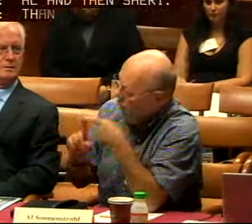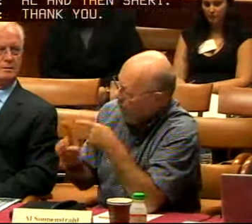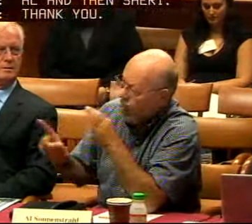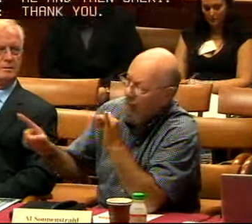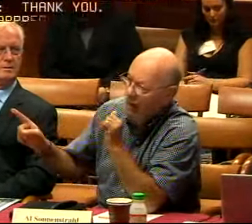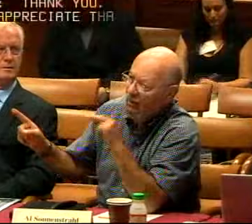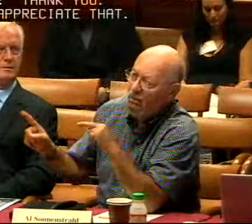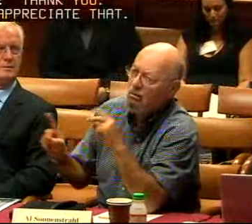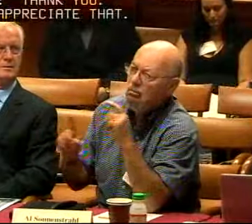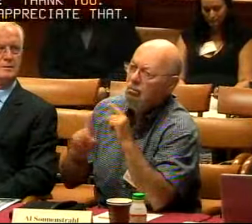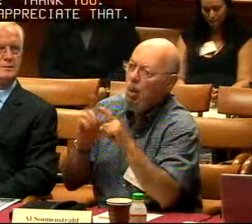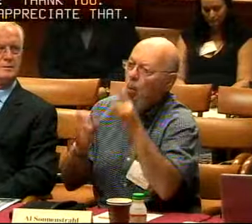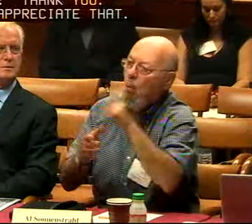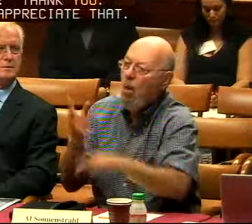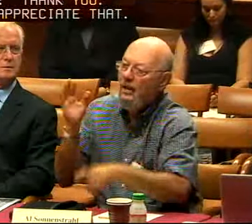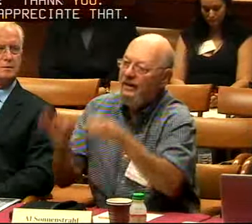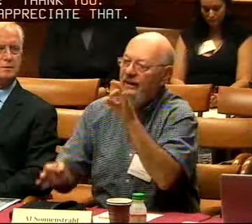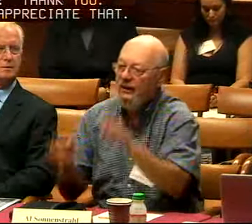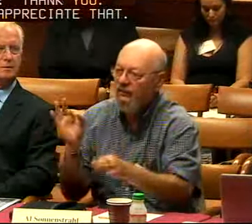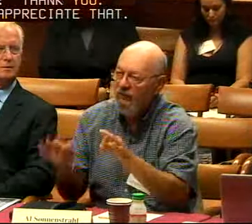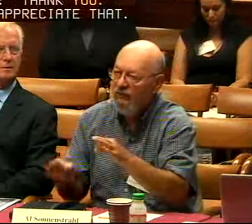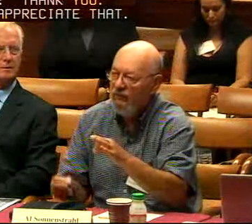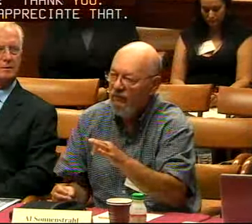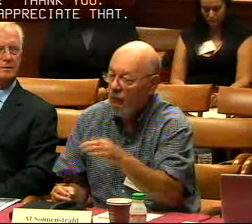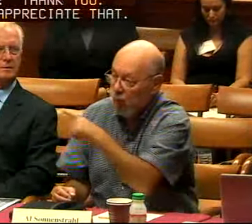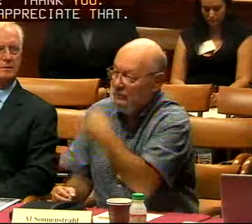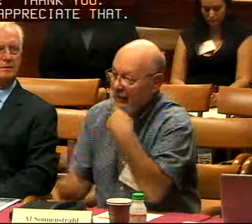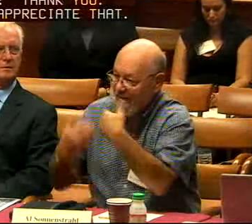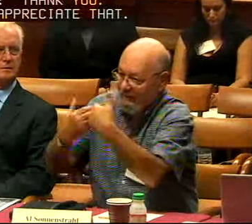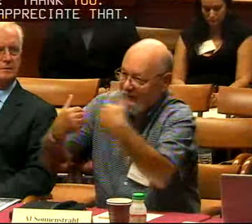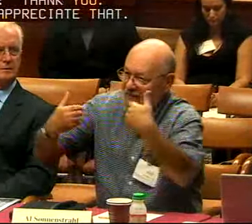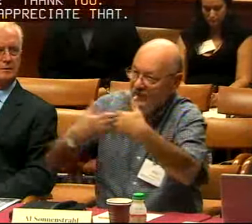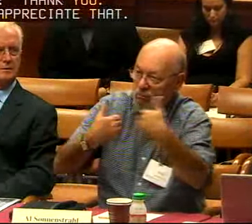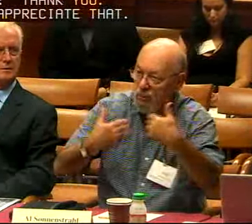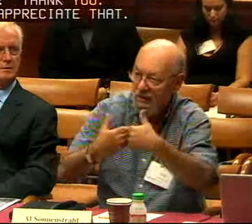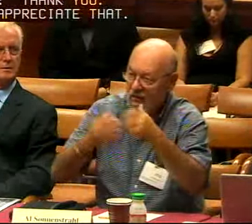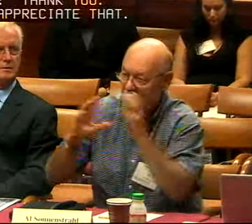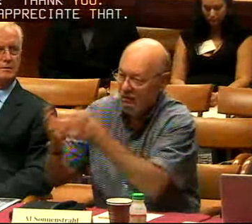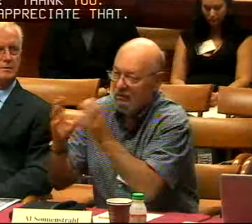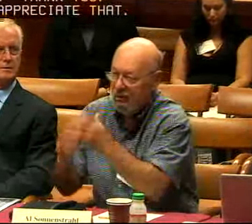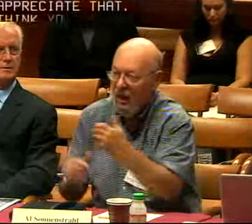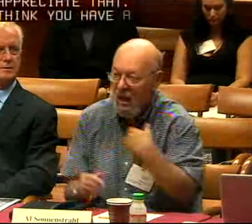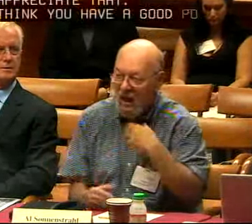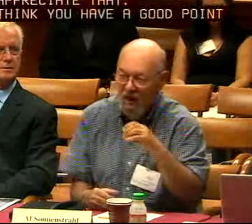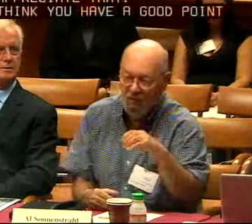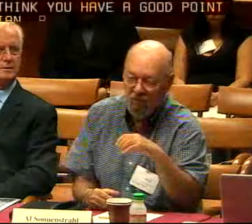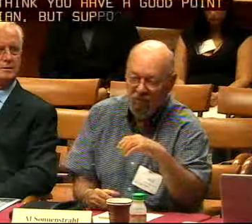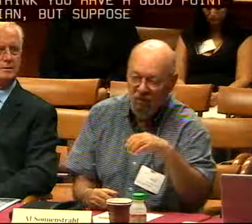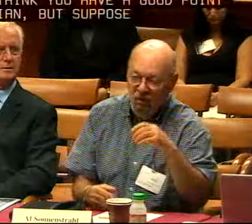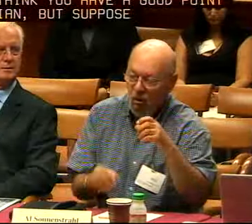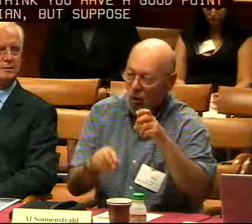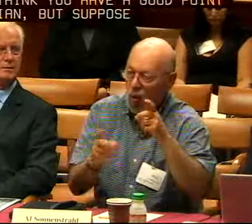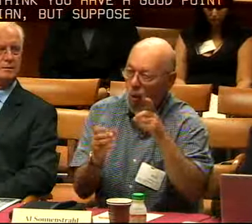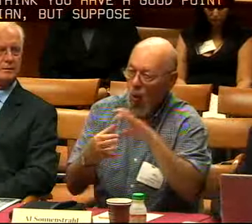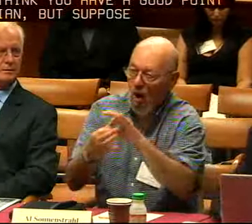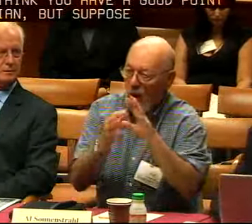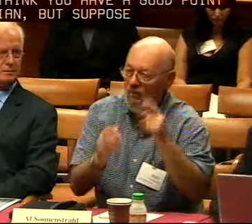I think that you have a good point, Brian. But suppose, well, you were talking about separating out some of the more solid pieces.